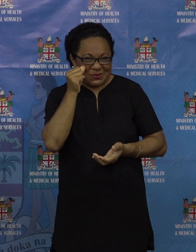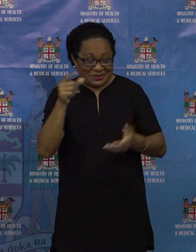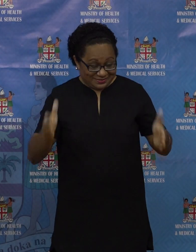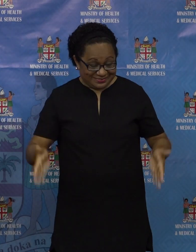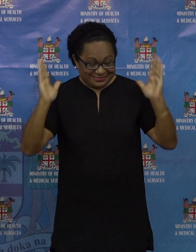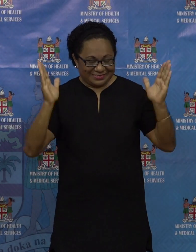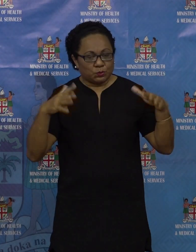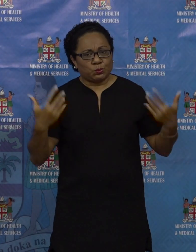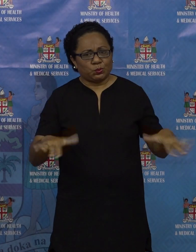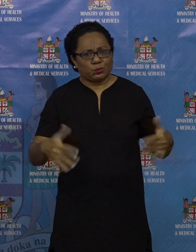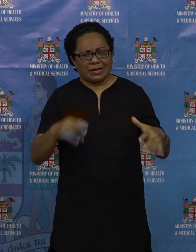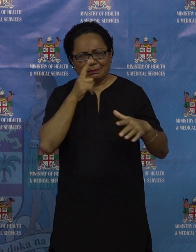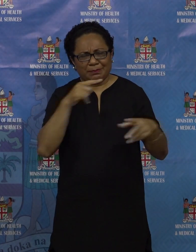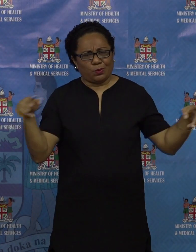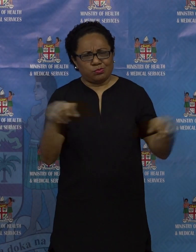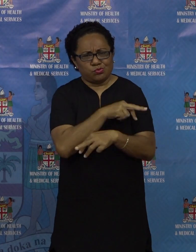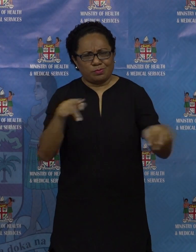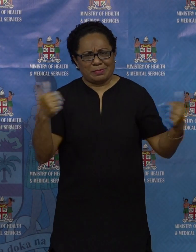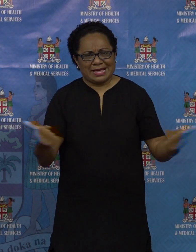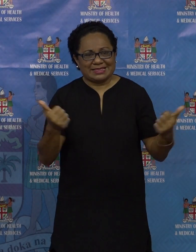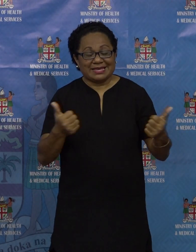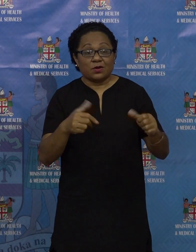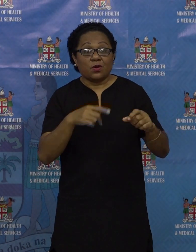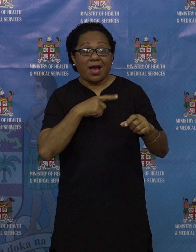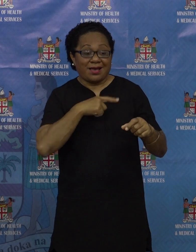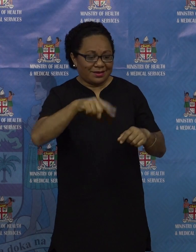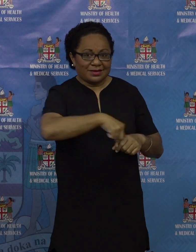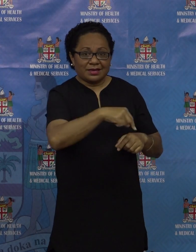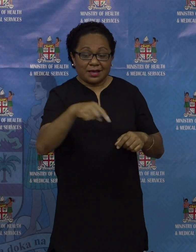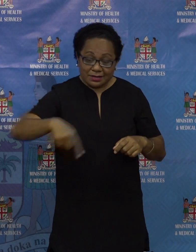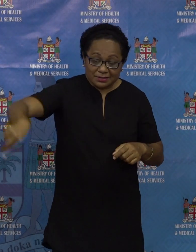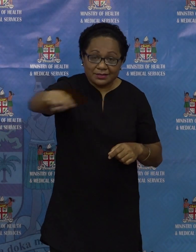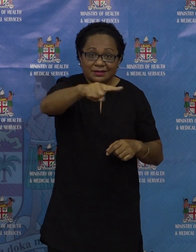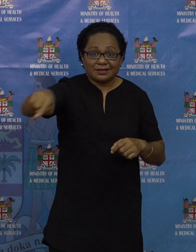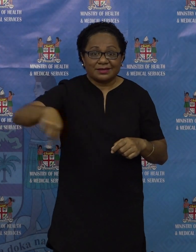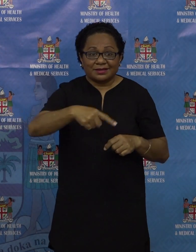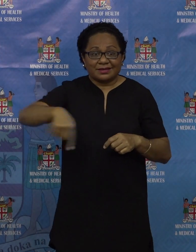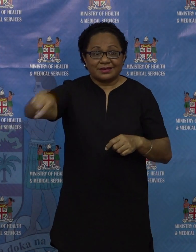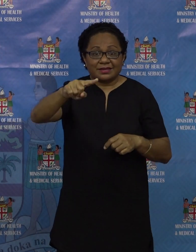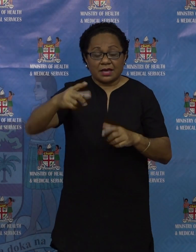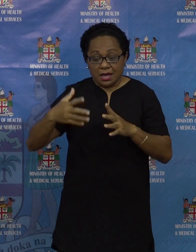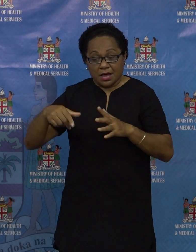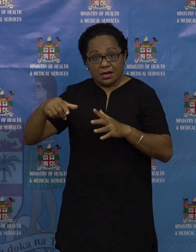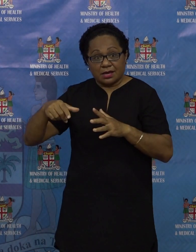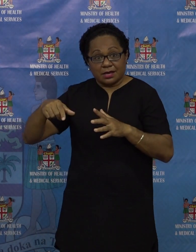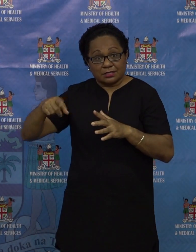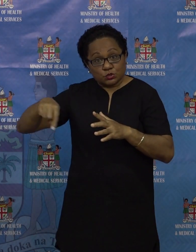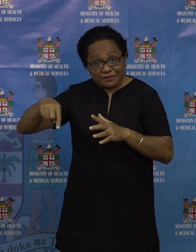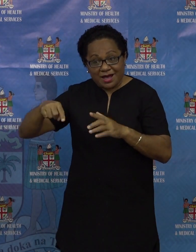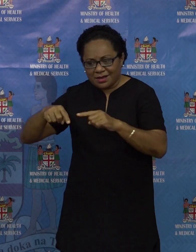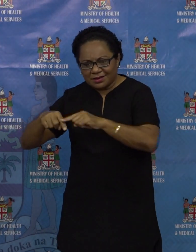up, particularly along the Coral Coast Highway, that are stopover areas for people commuting between Suva and